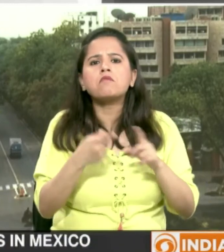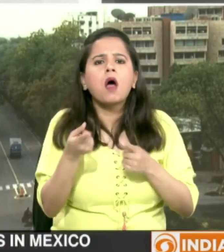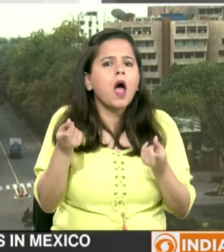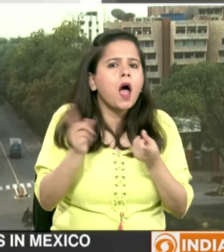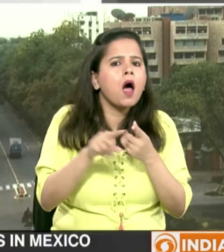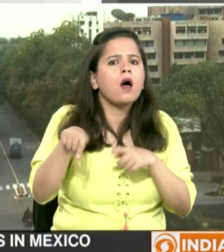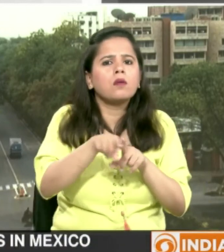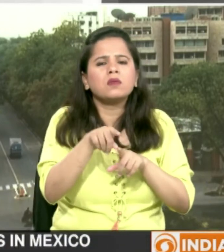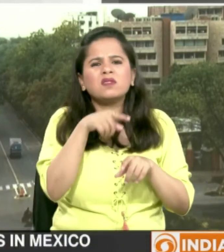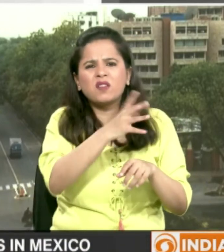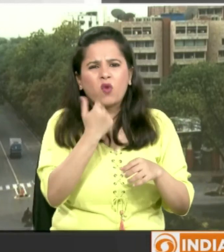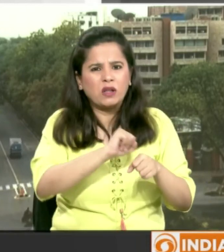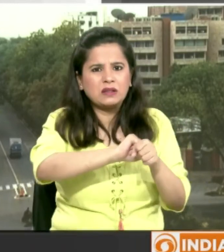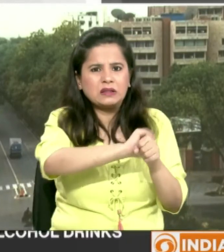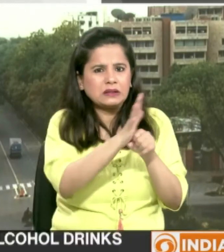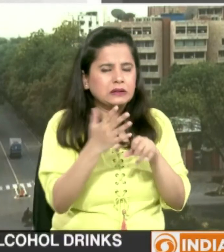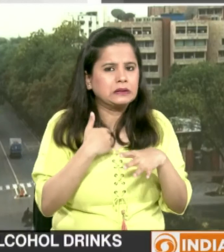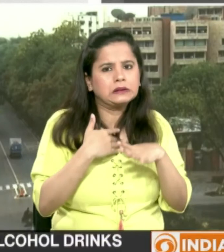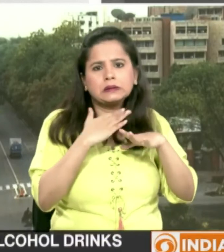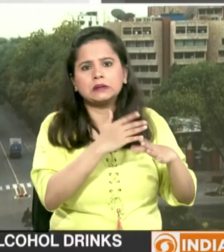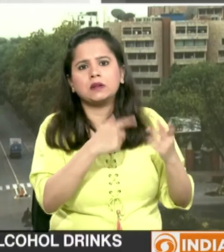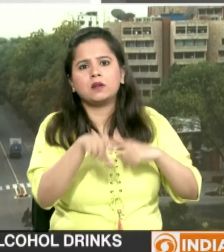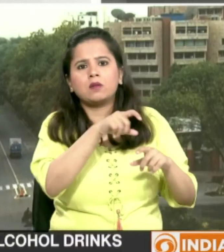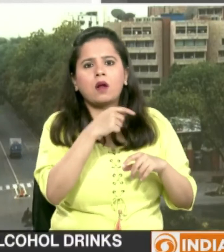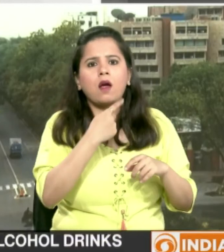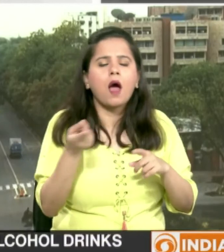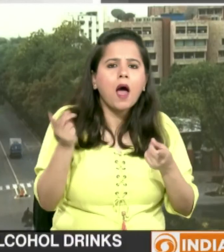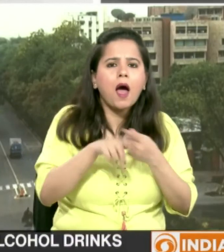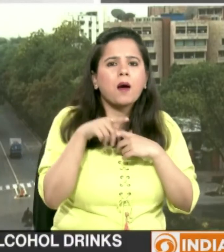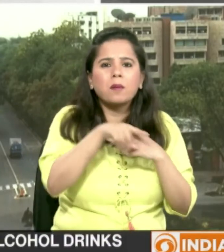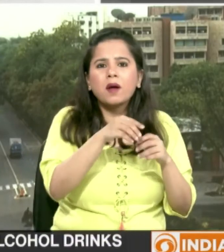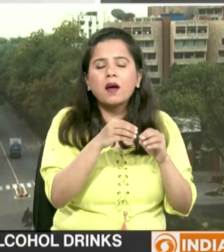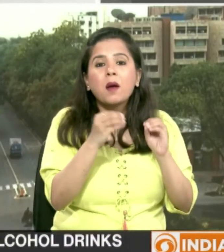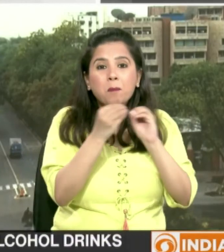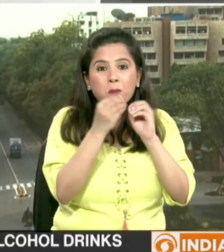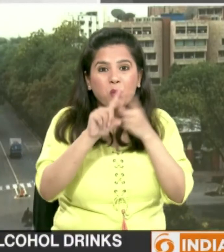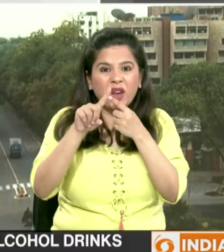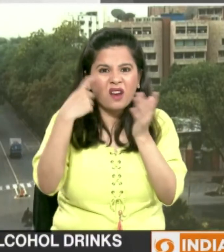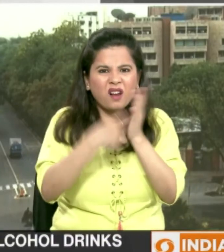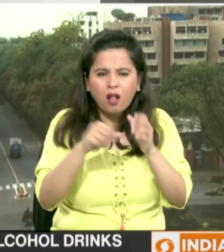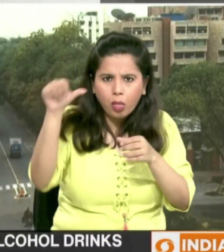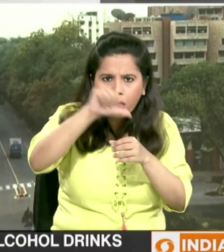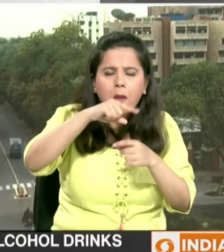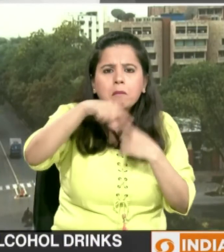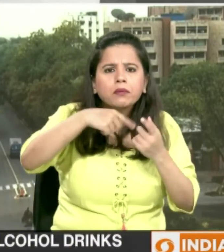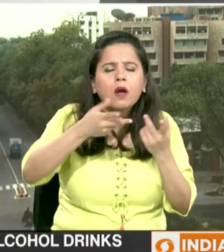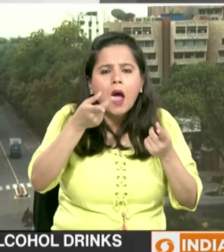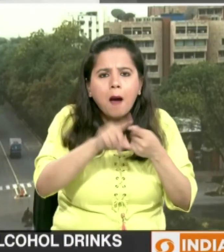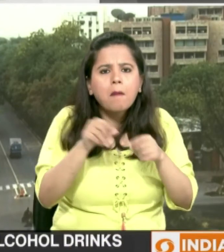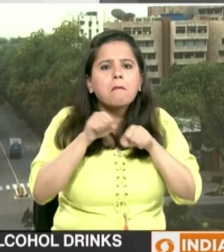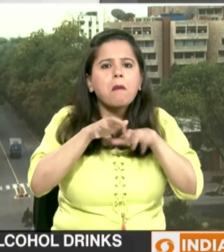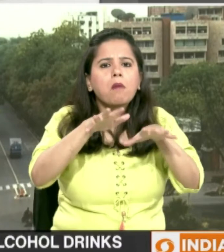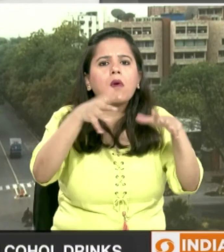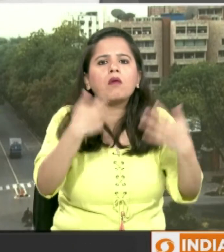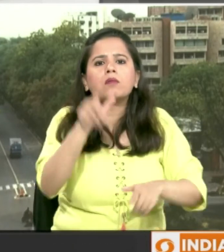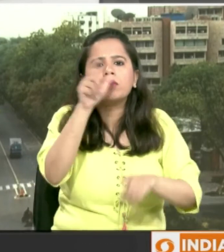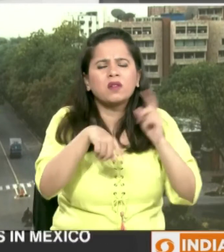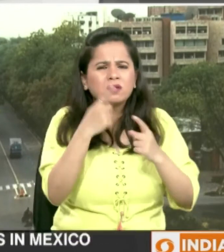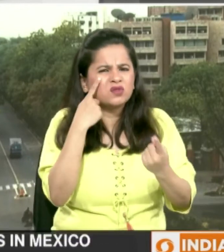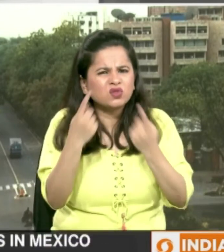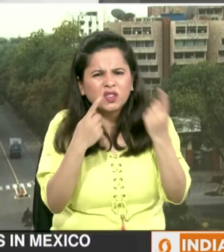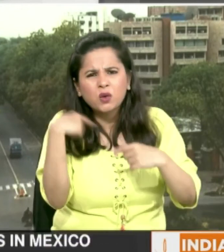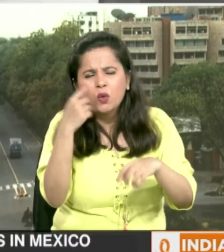measures to combat the spread of the COVID-19 have crimped the production of beer. Local authorities have launched investigations